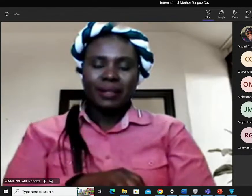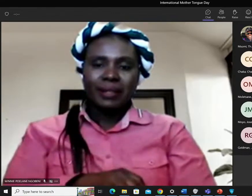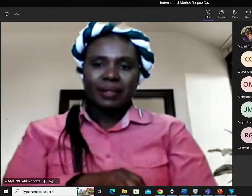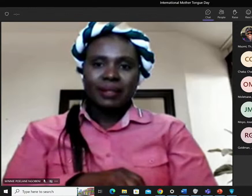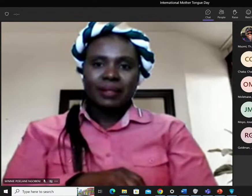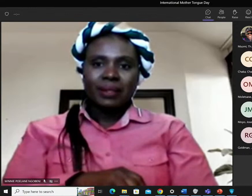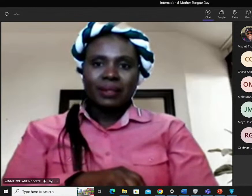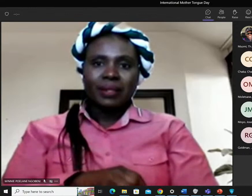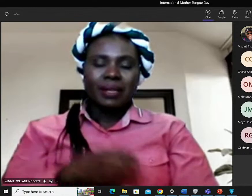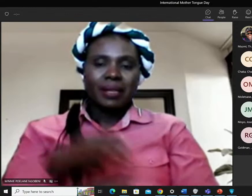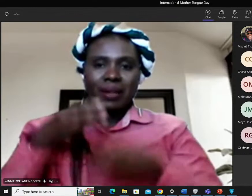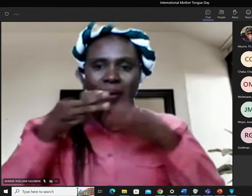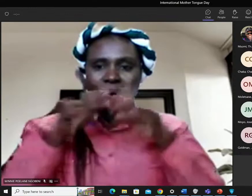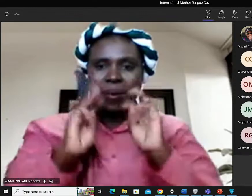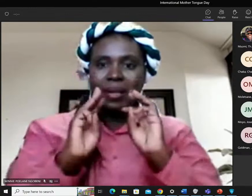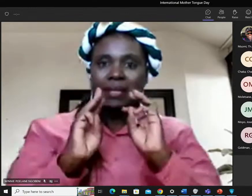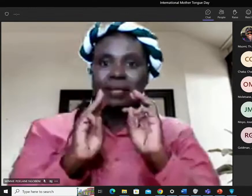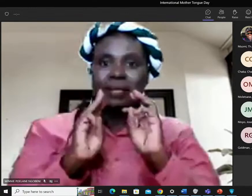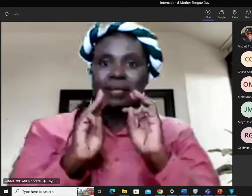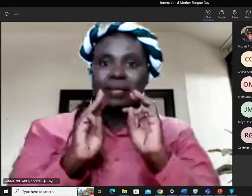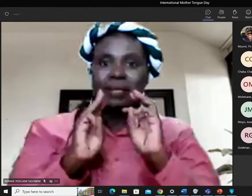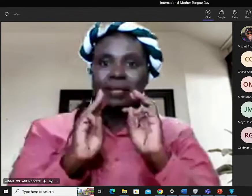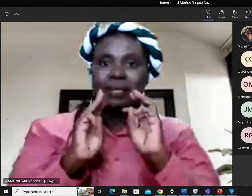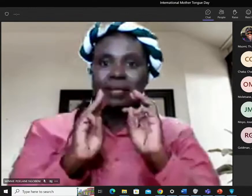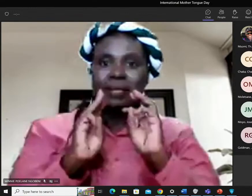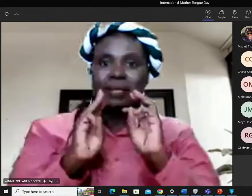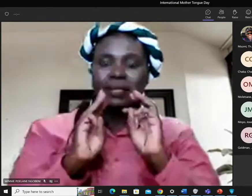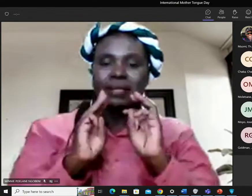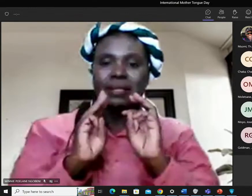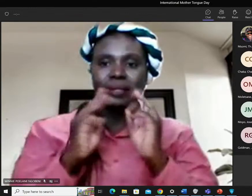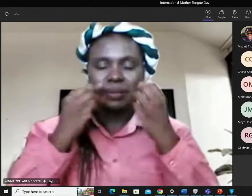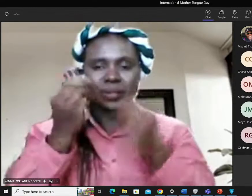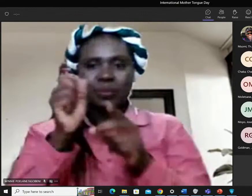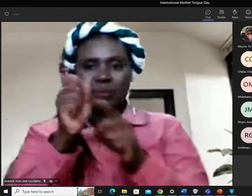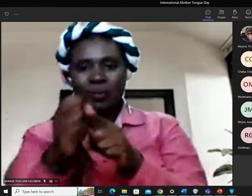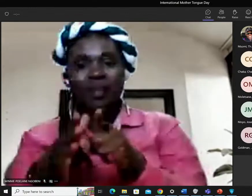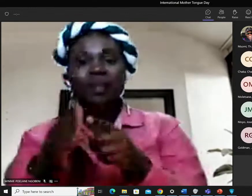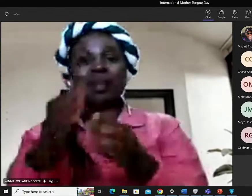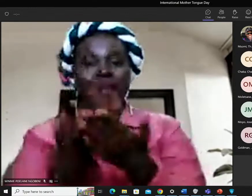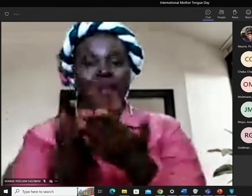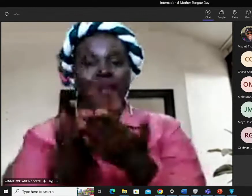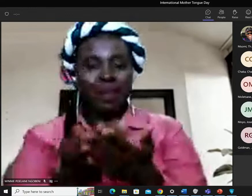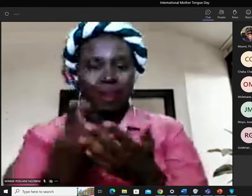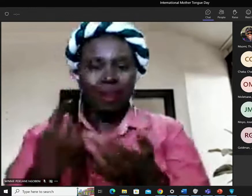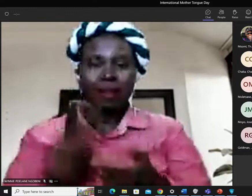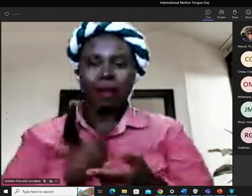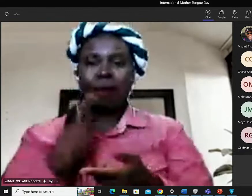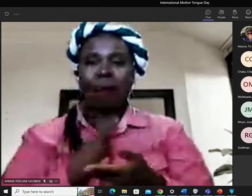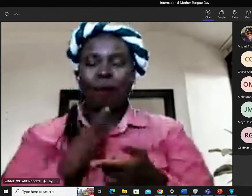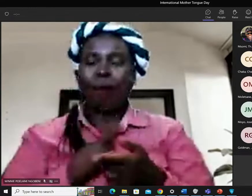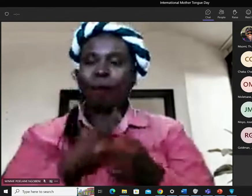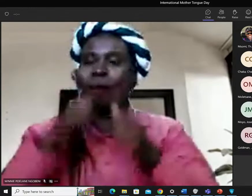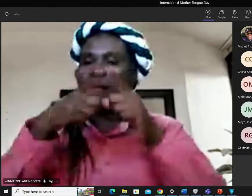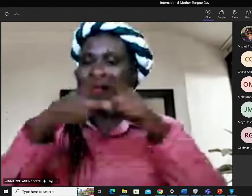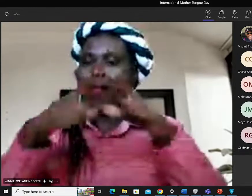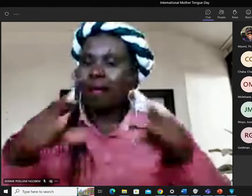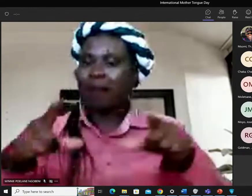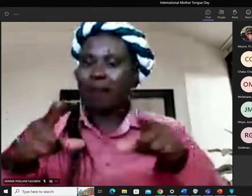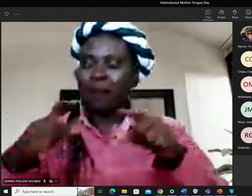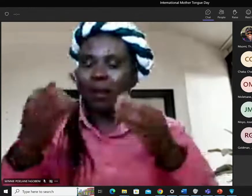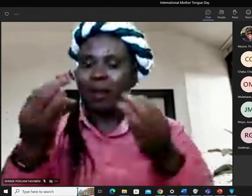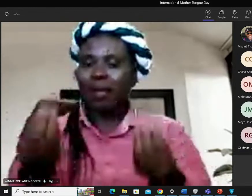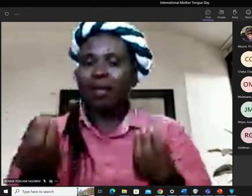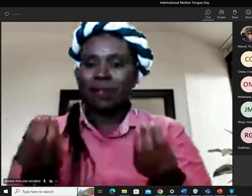That way, students can immediately translate the word into their own language. So you don't even have to know all the